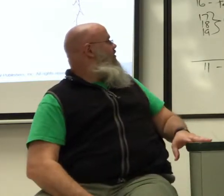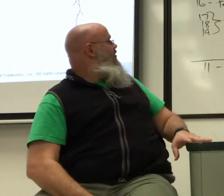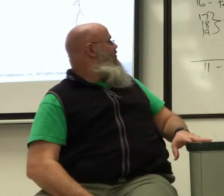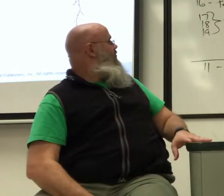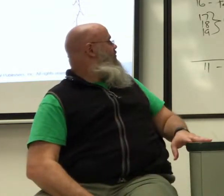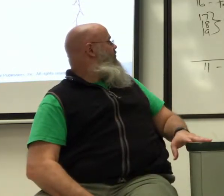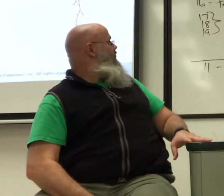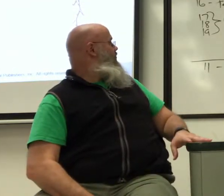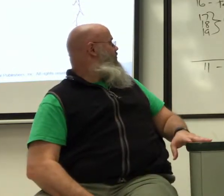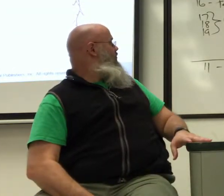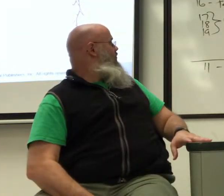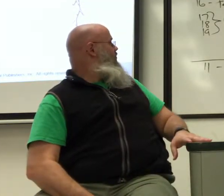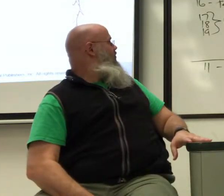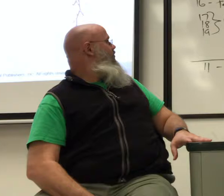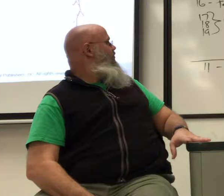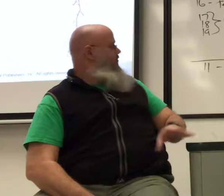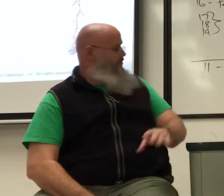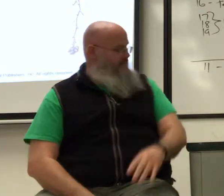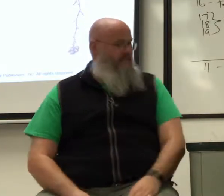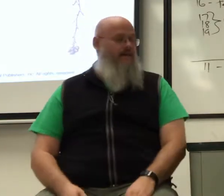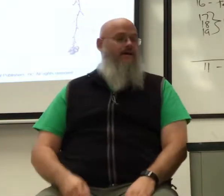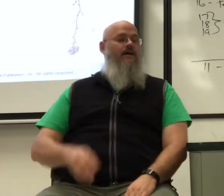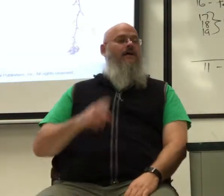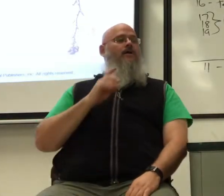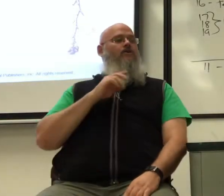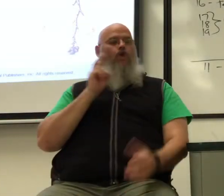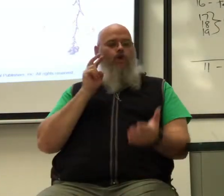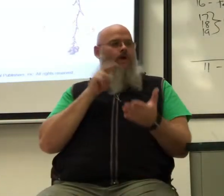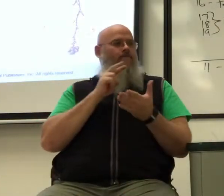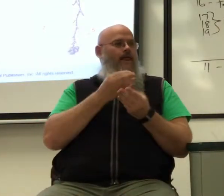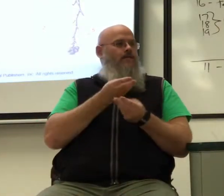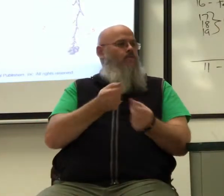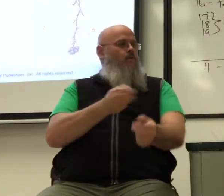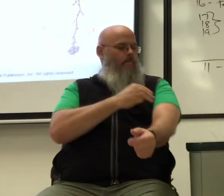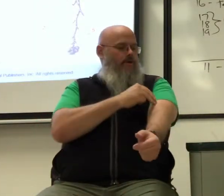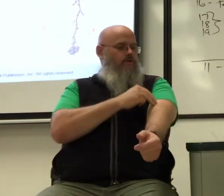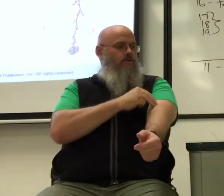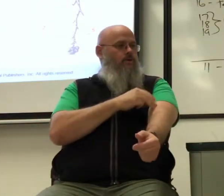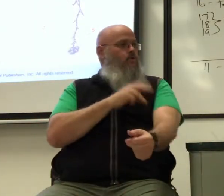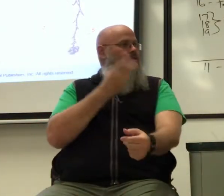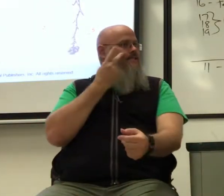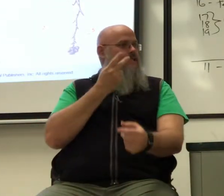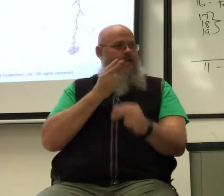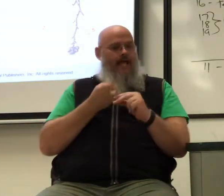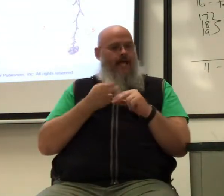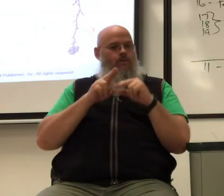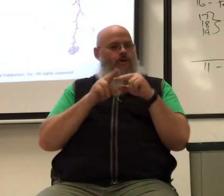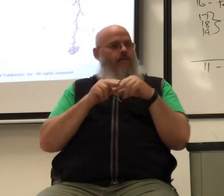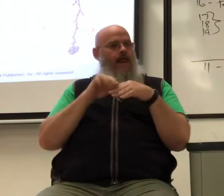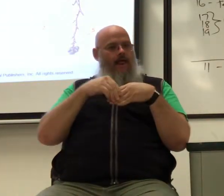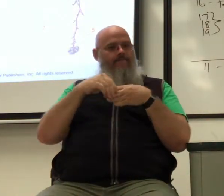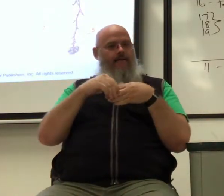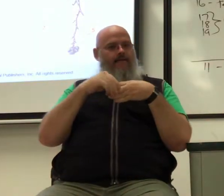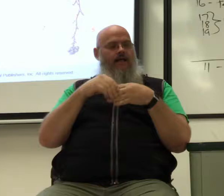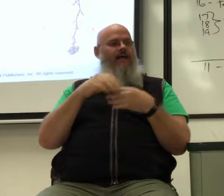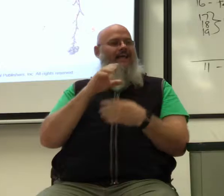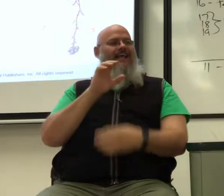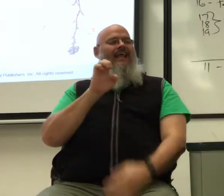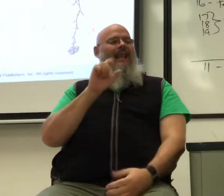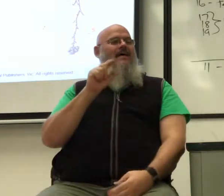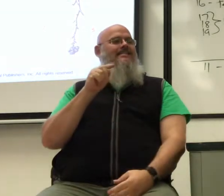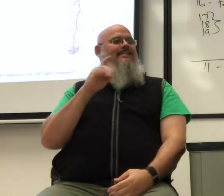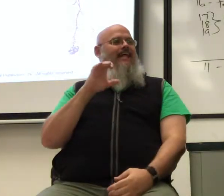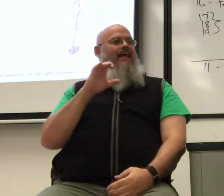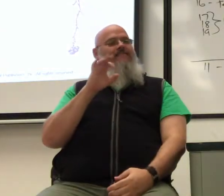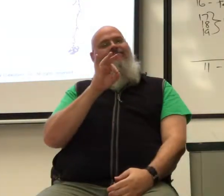So again, for bronchioles, look for the smooth muscle and also look for increasing amounts of elastic fibers